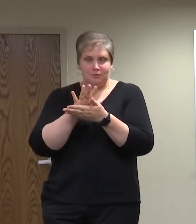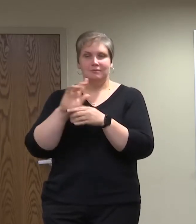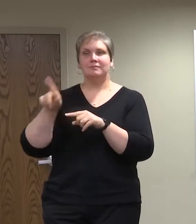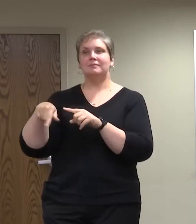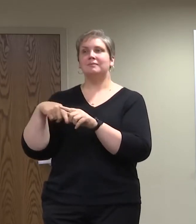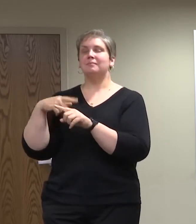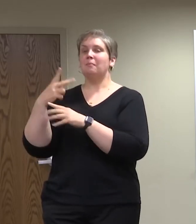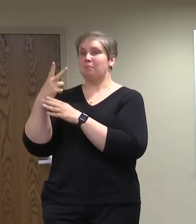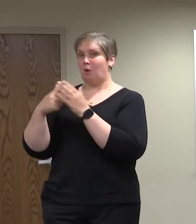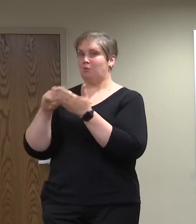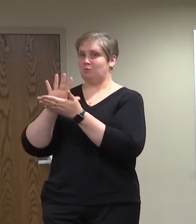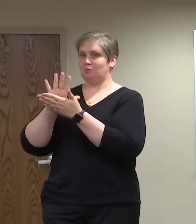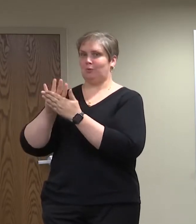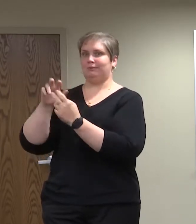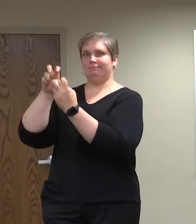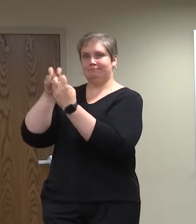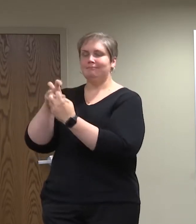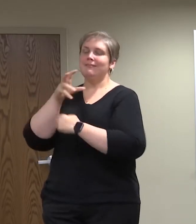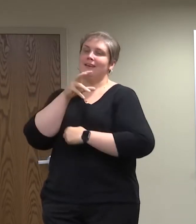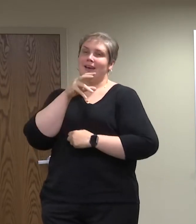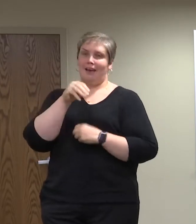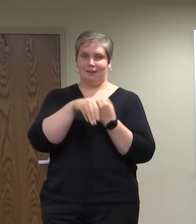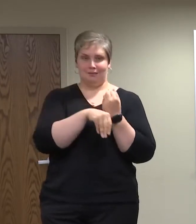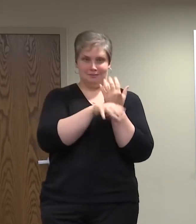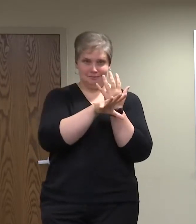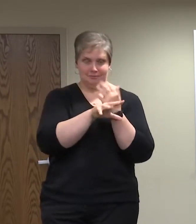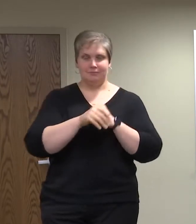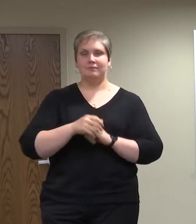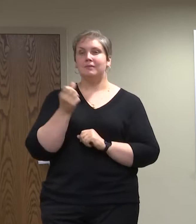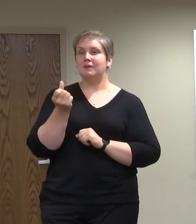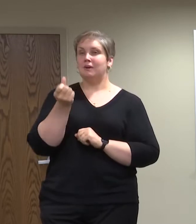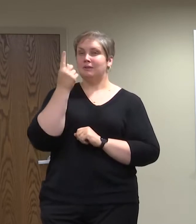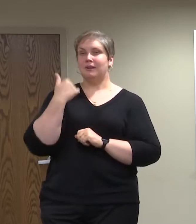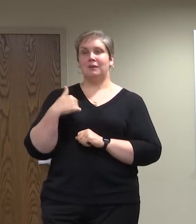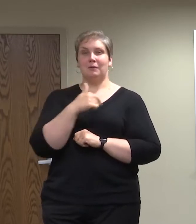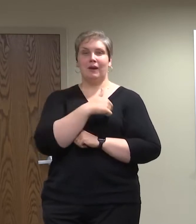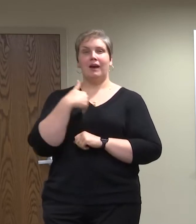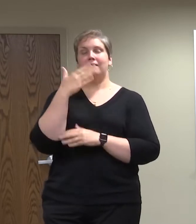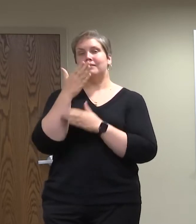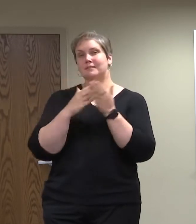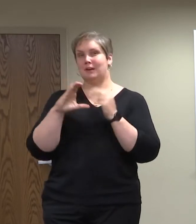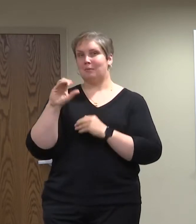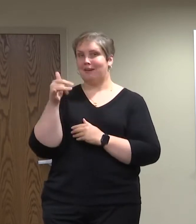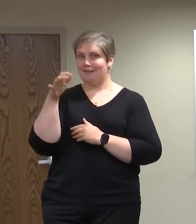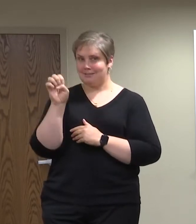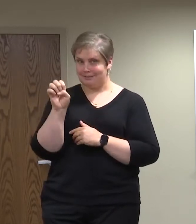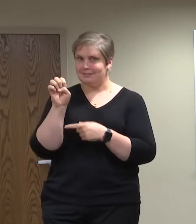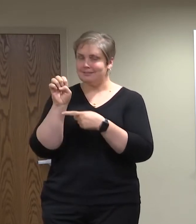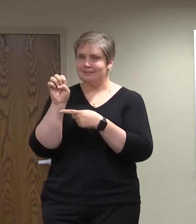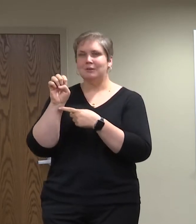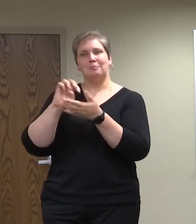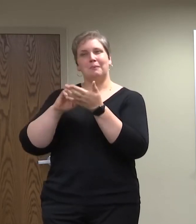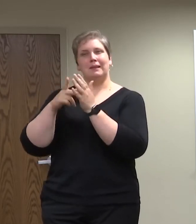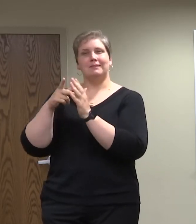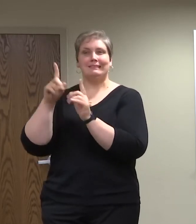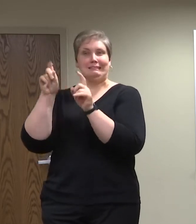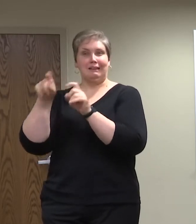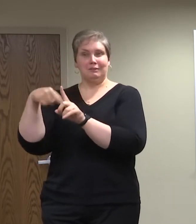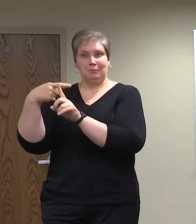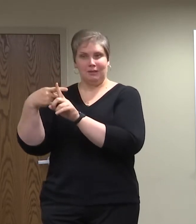reported cases, but there is a difference between cases in the school amongst staff, students, and